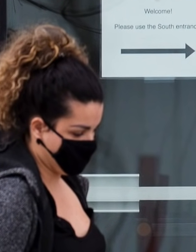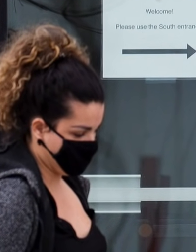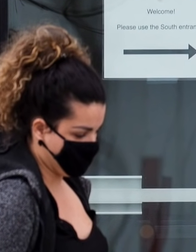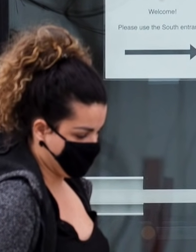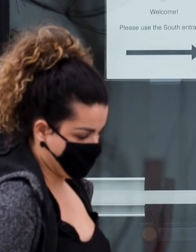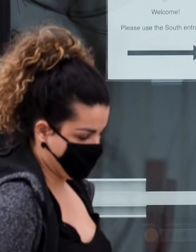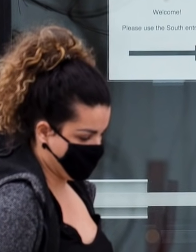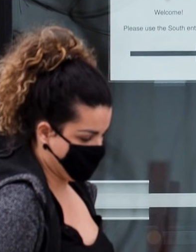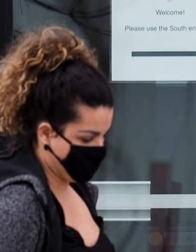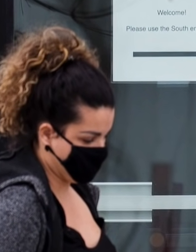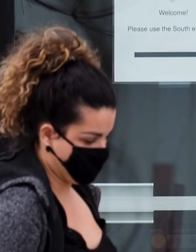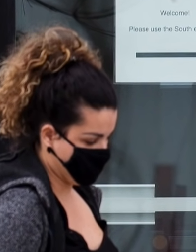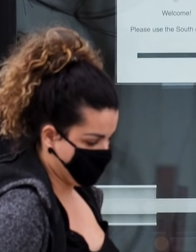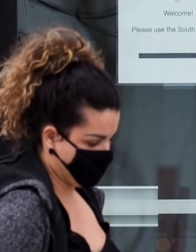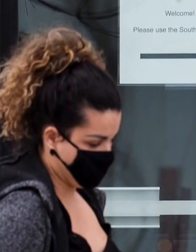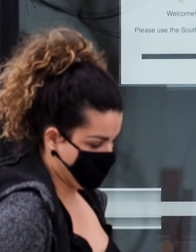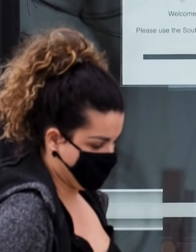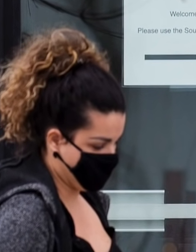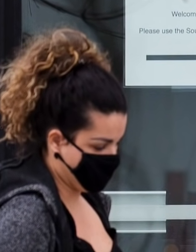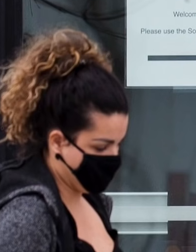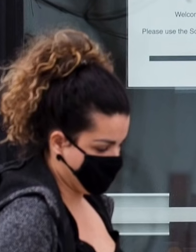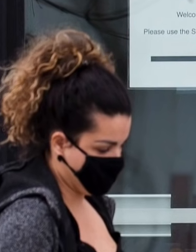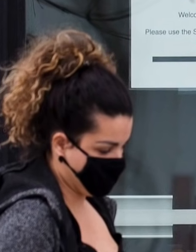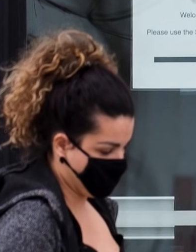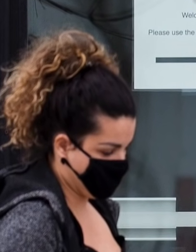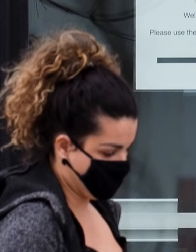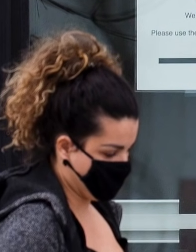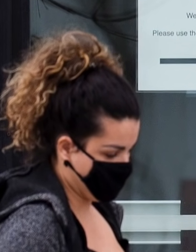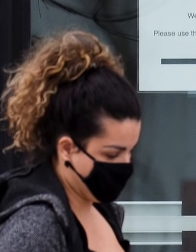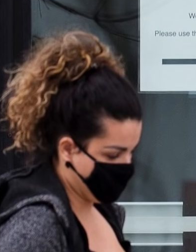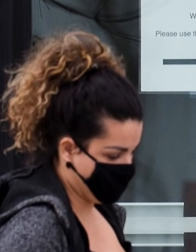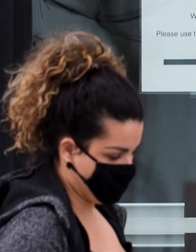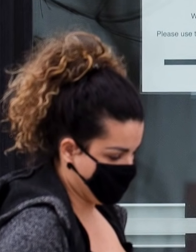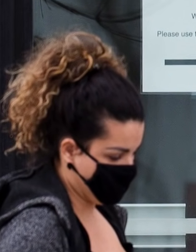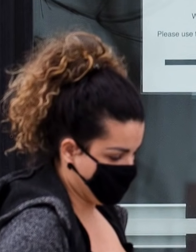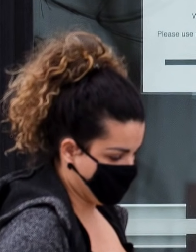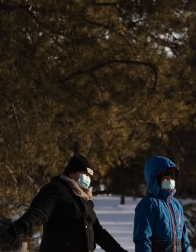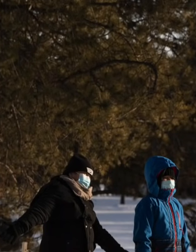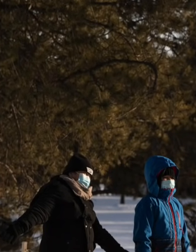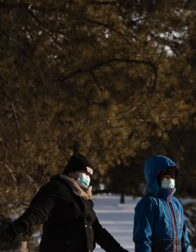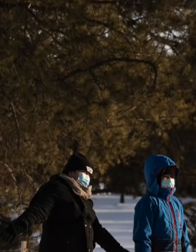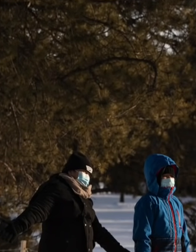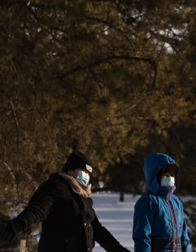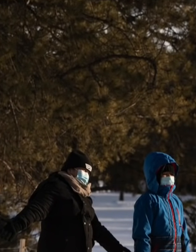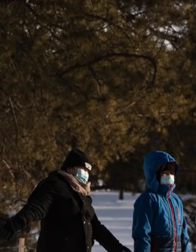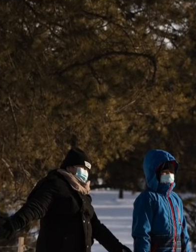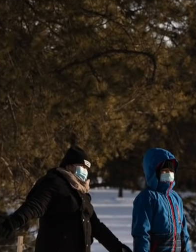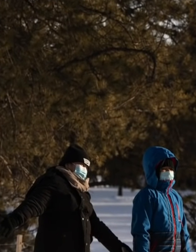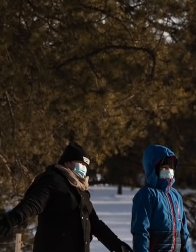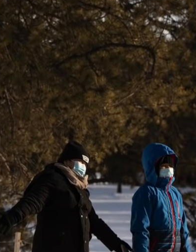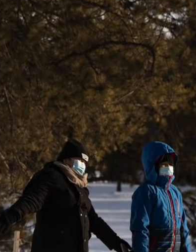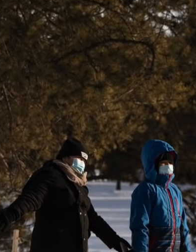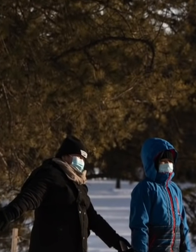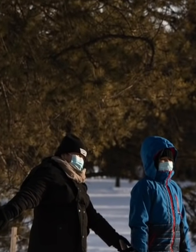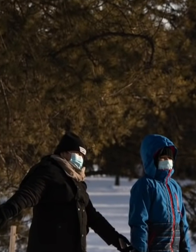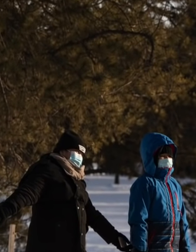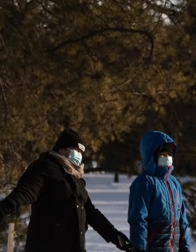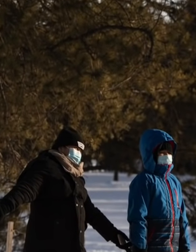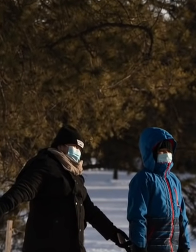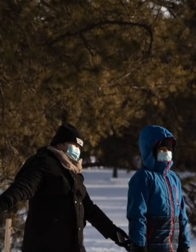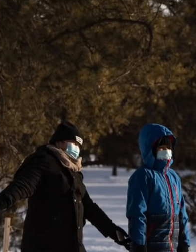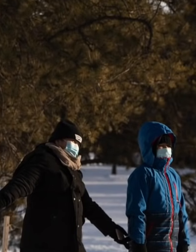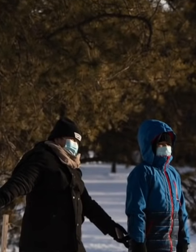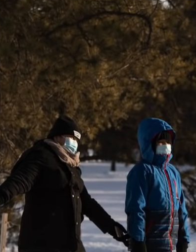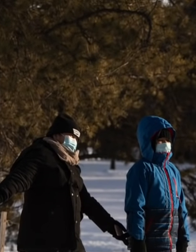individuals who have had their 2nd dose of vaccine at least 2 weeks prior will no longer have to quarantine at